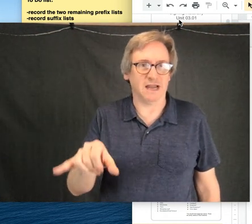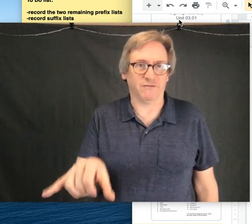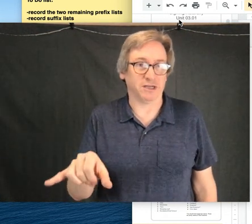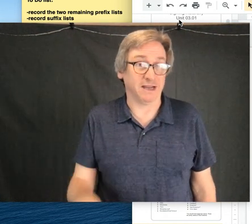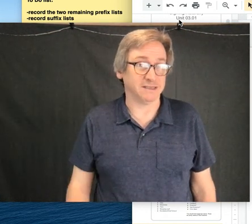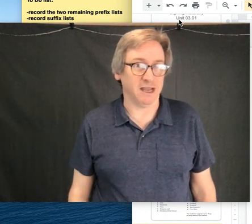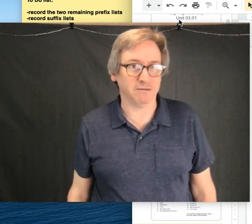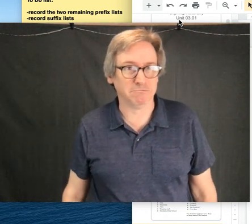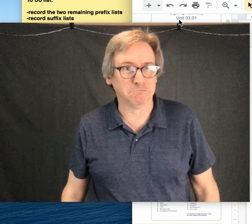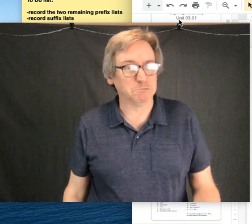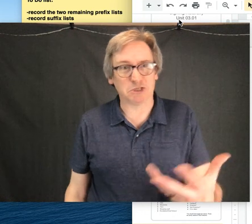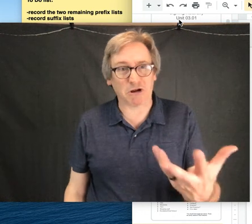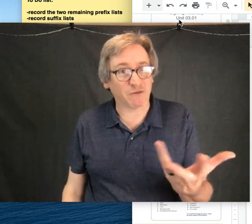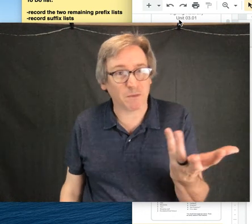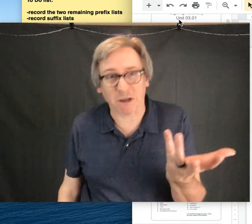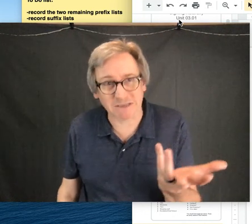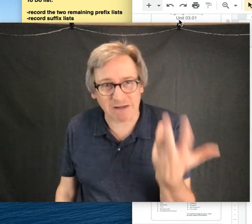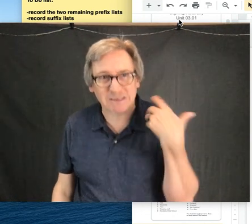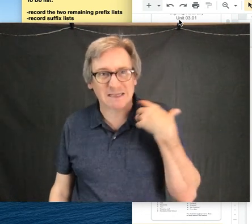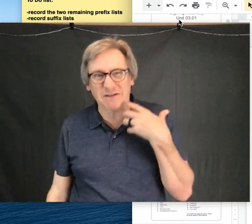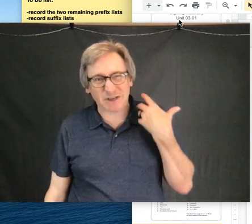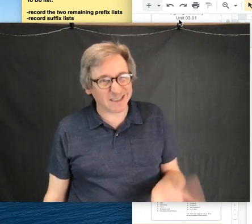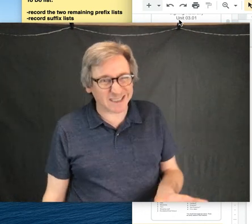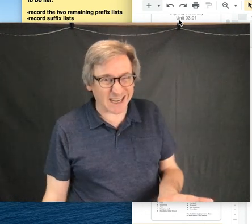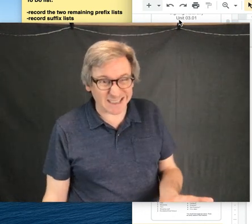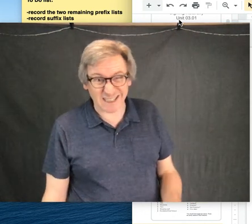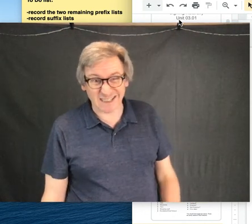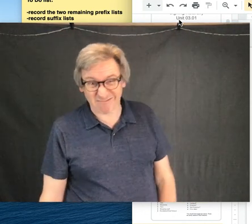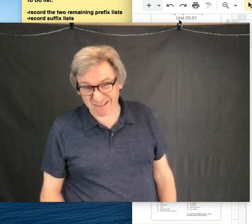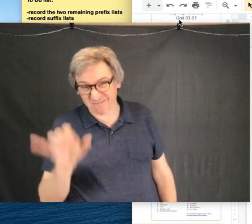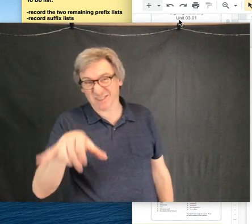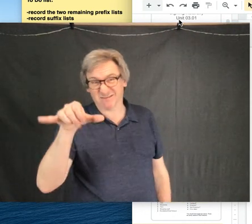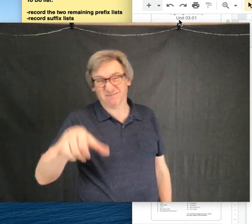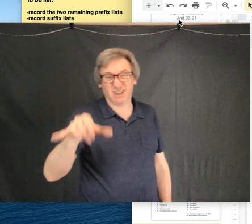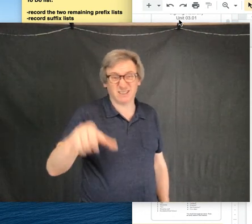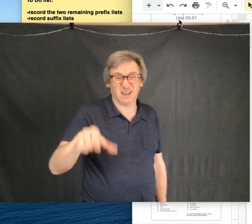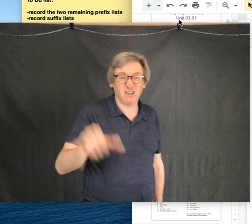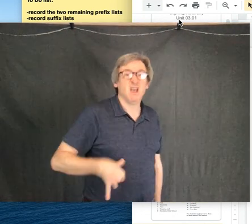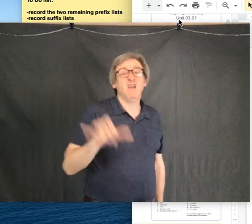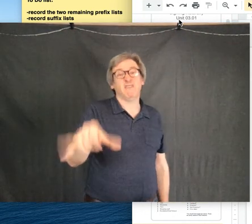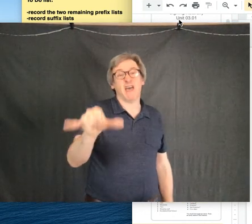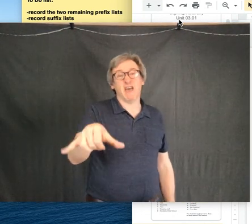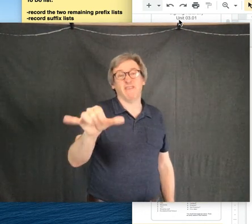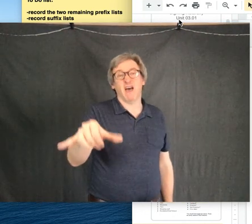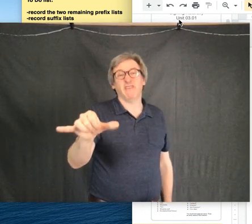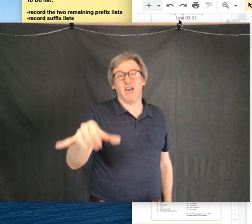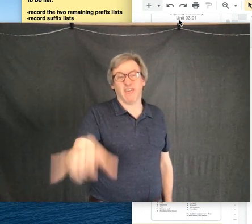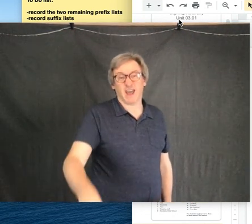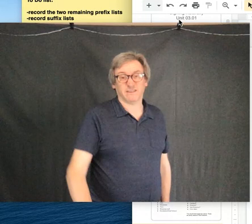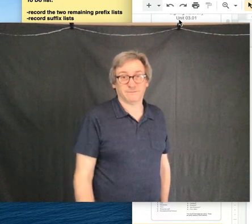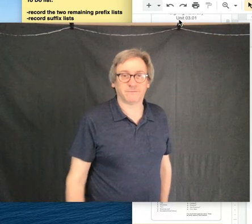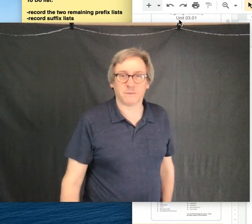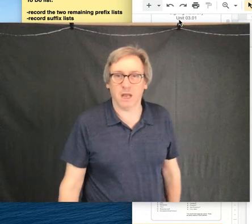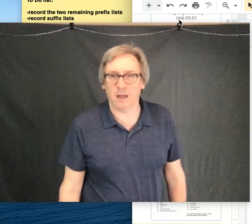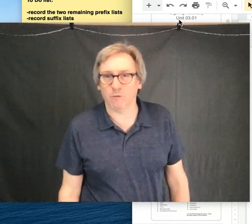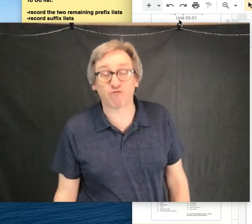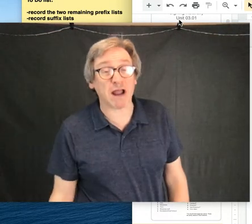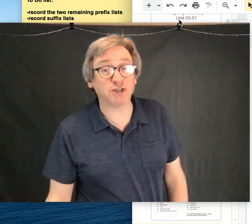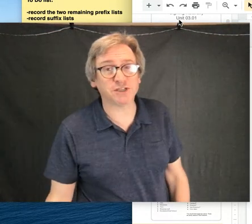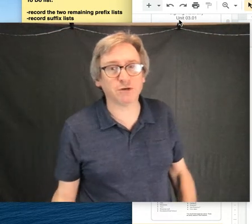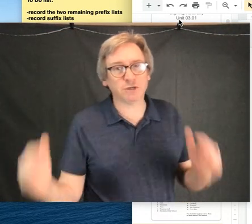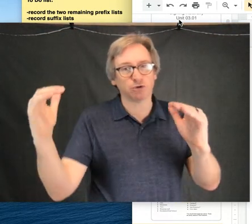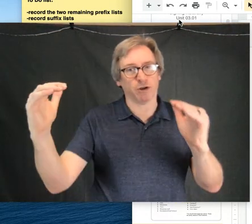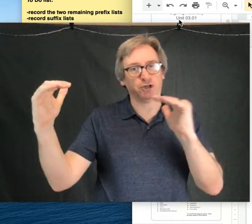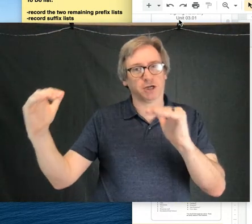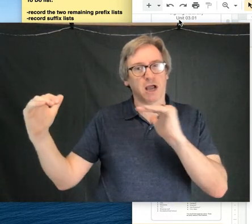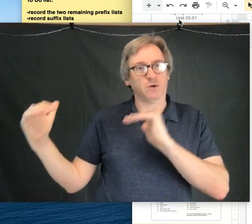It's not a very exciting sign. Sorry if you're from Youngstown. It's not a very exciting city. Youngstown. That.